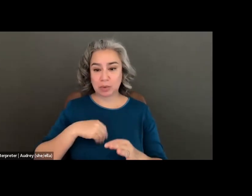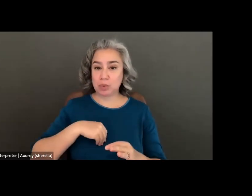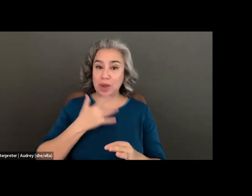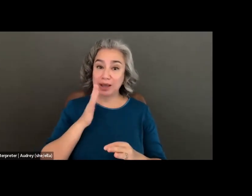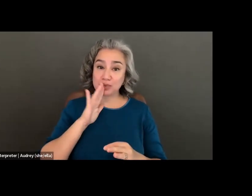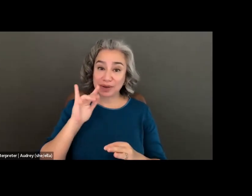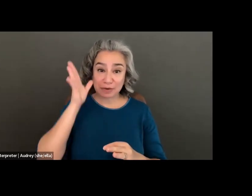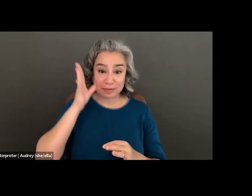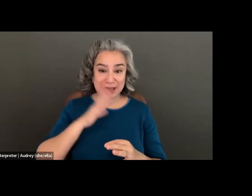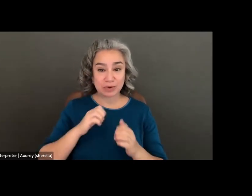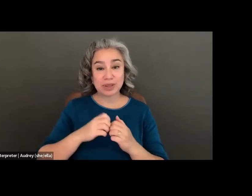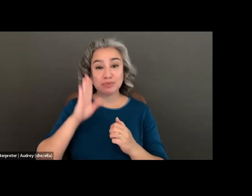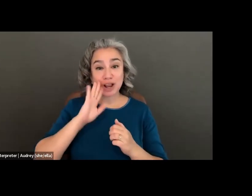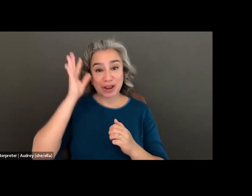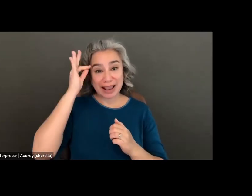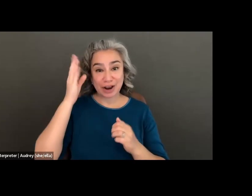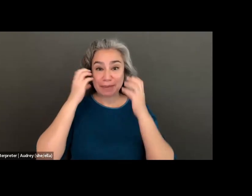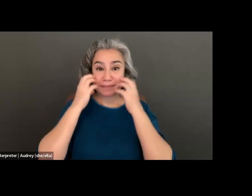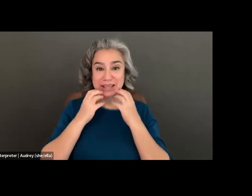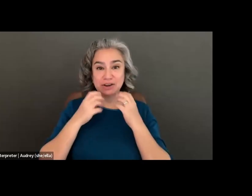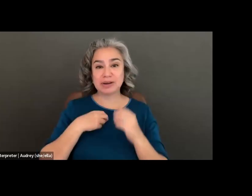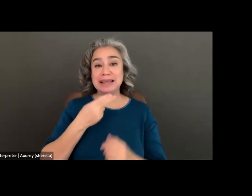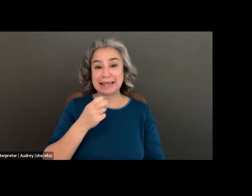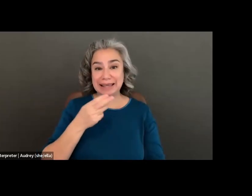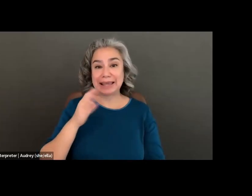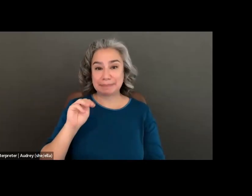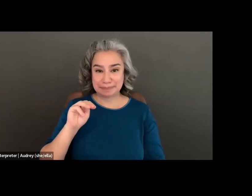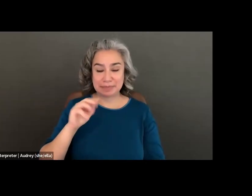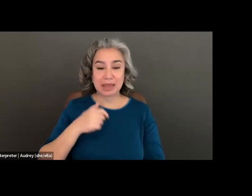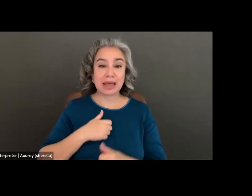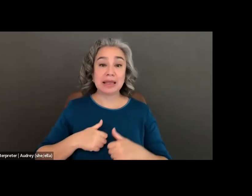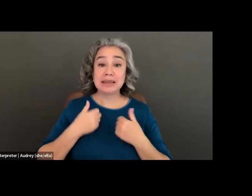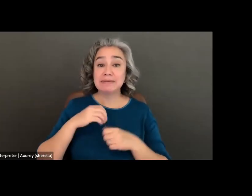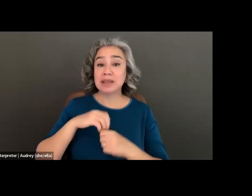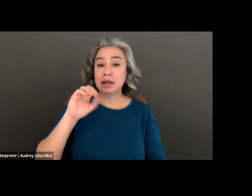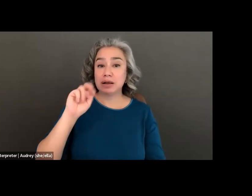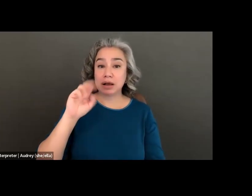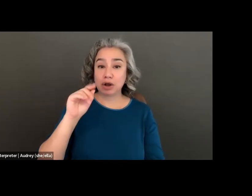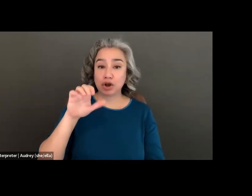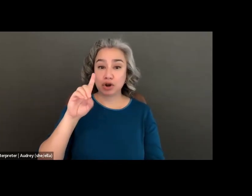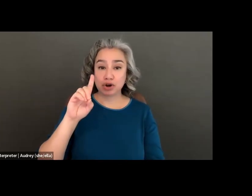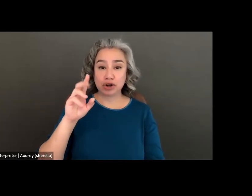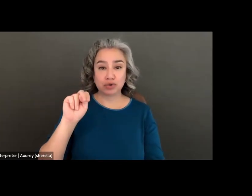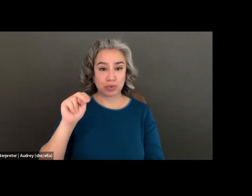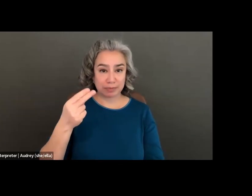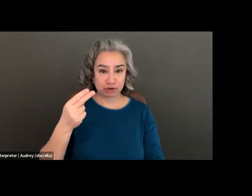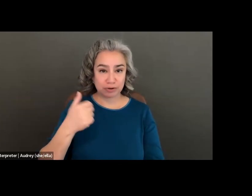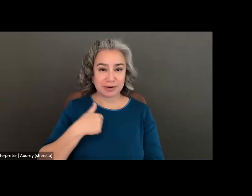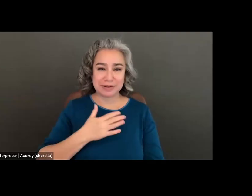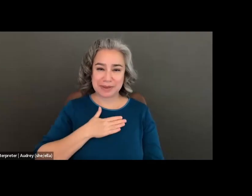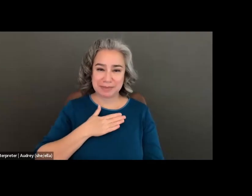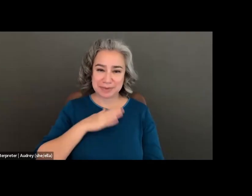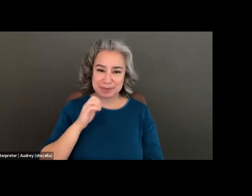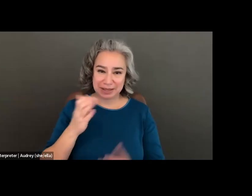beard. My pronouns are he and him, and I live in Concord, New Hampshire. It's awesome to be here with you.